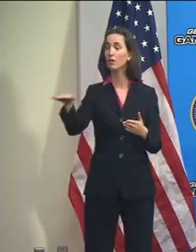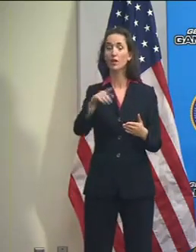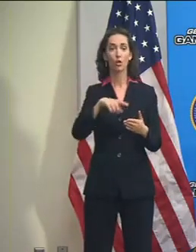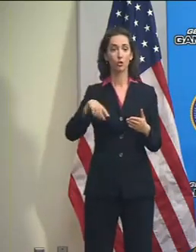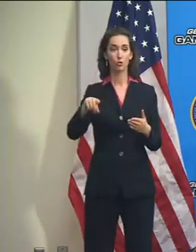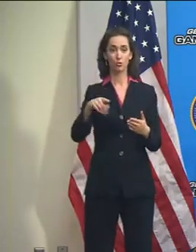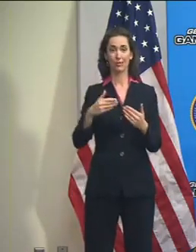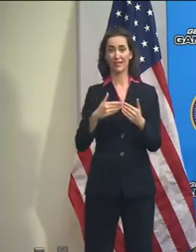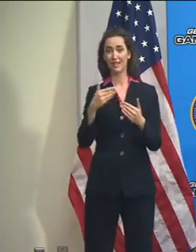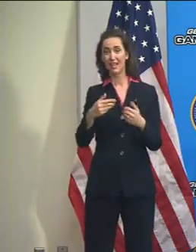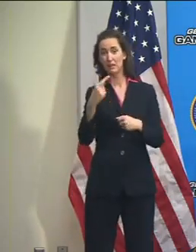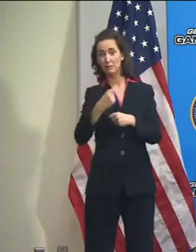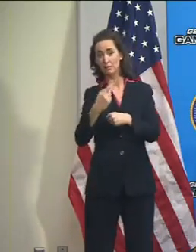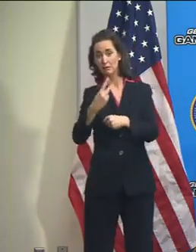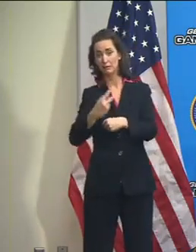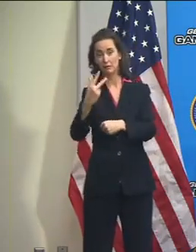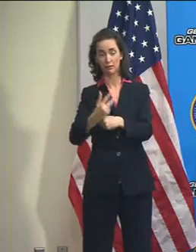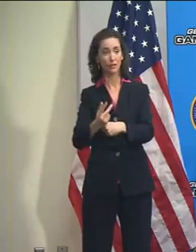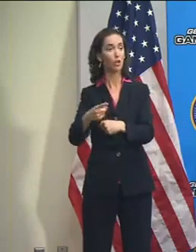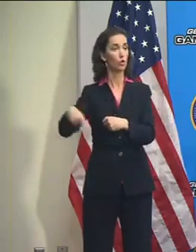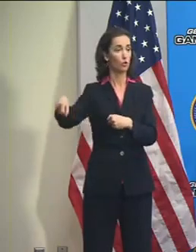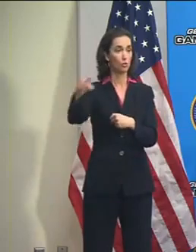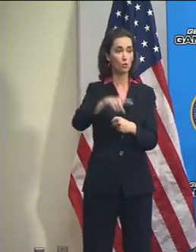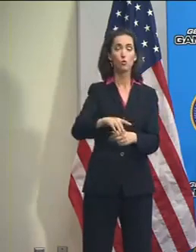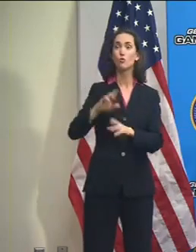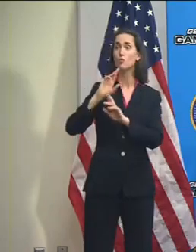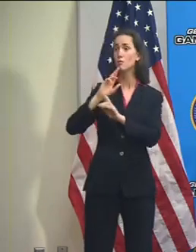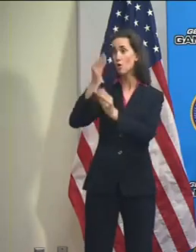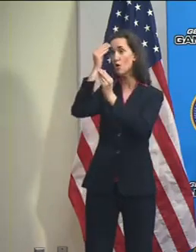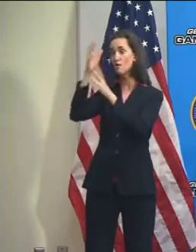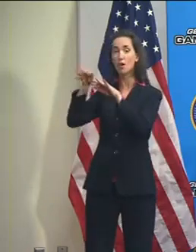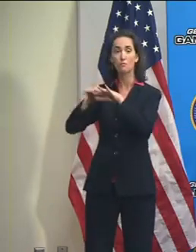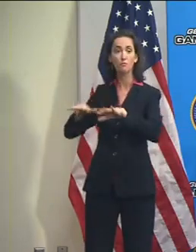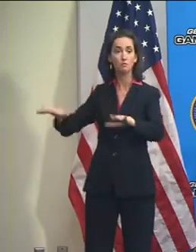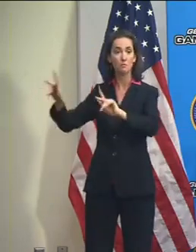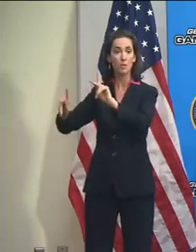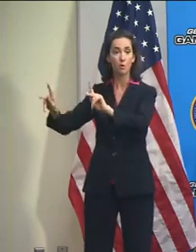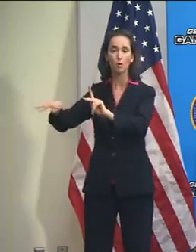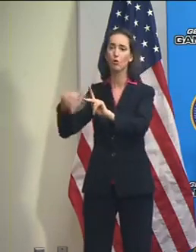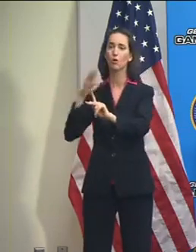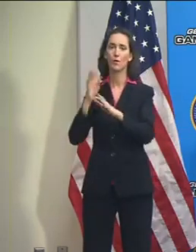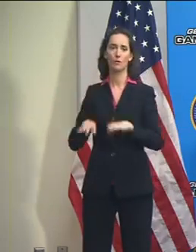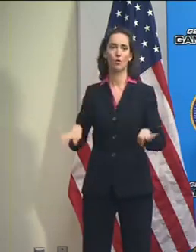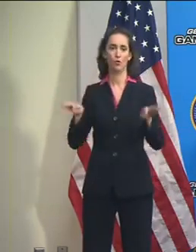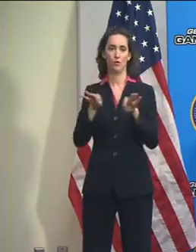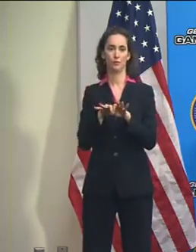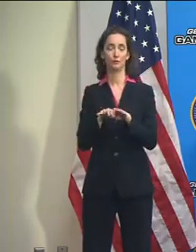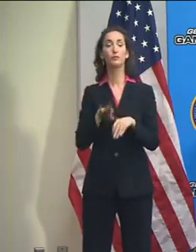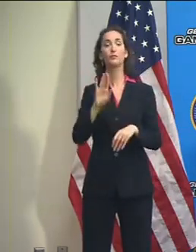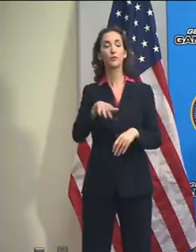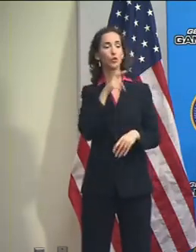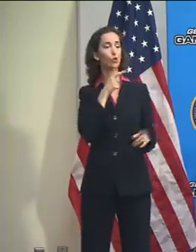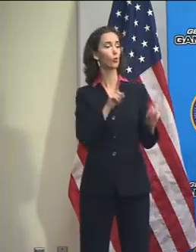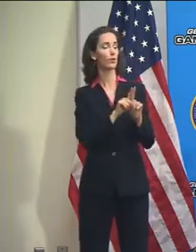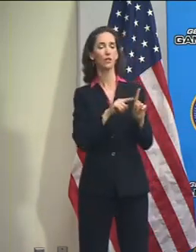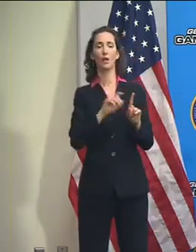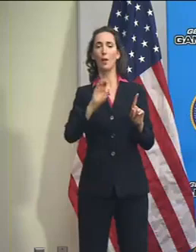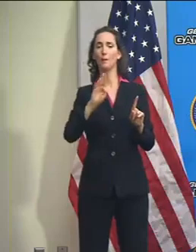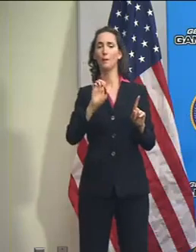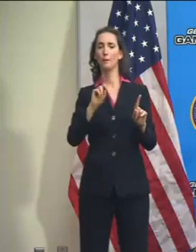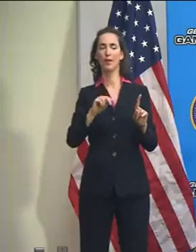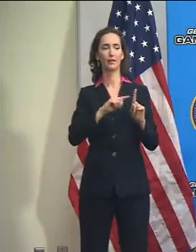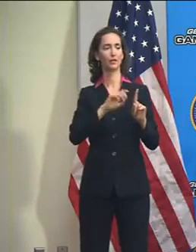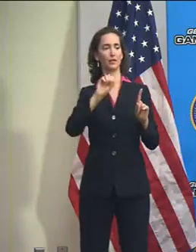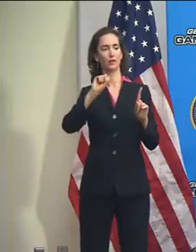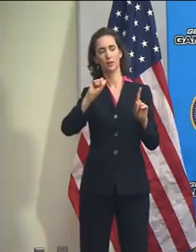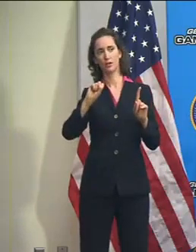public over the next few days will be critically important. I am joined again today by Ben Schott of the National Weather Service. He'll be updating